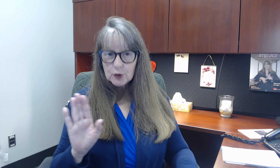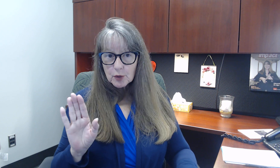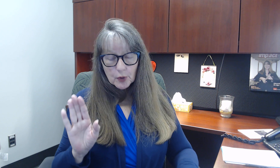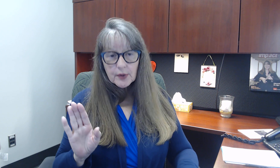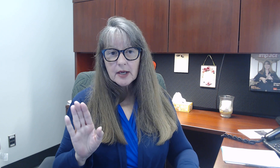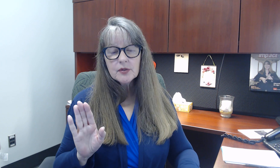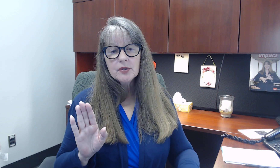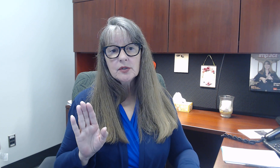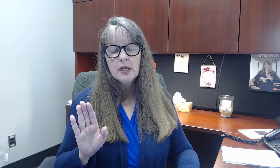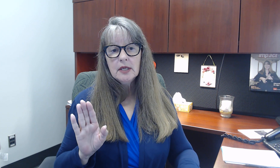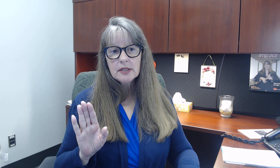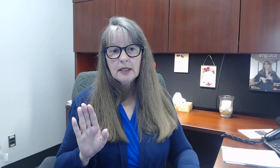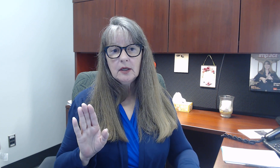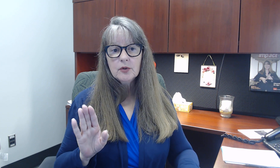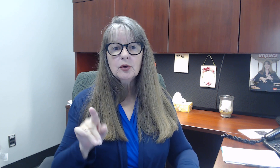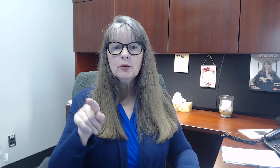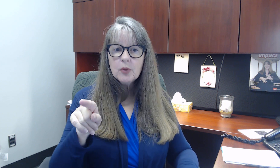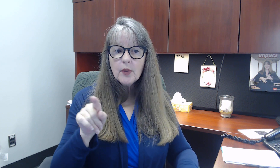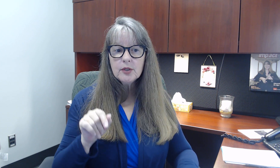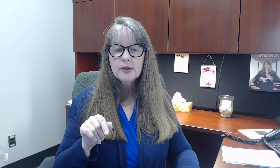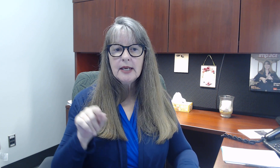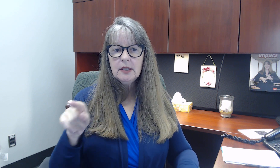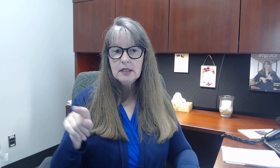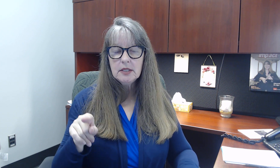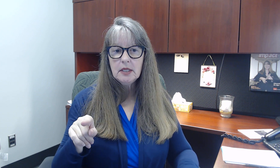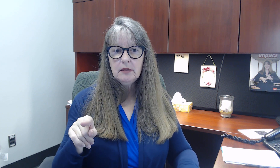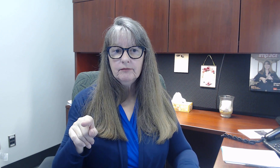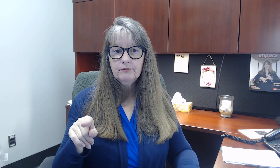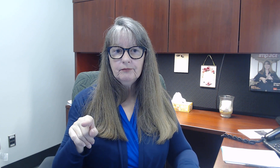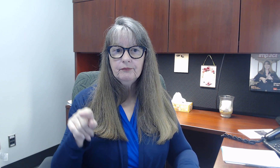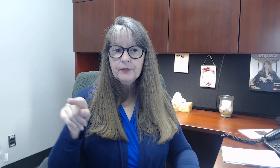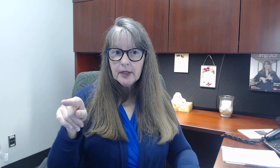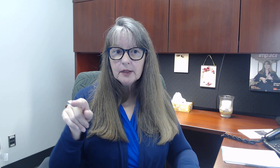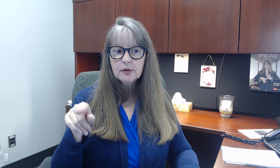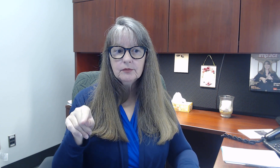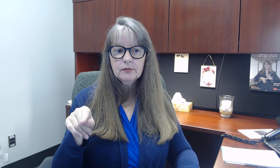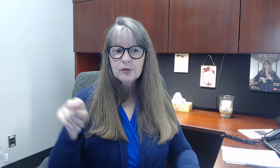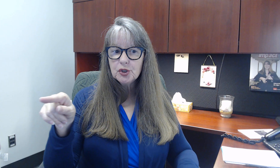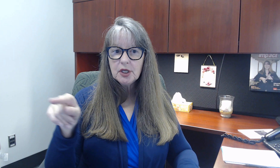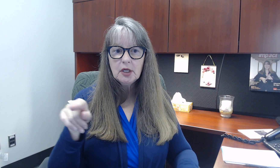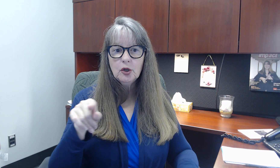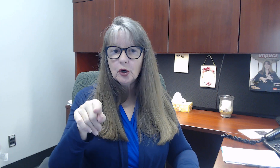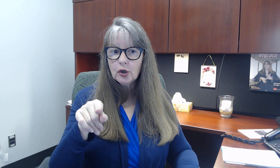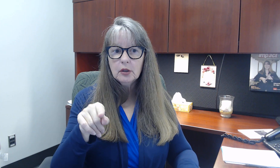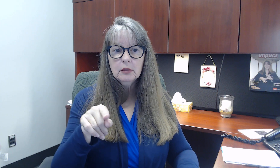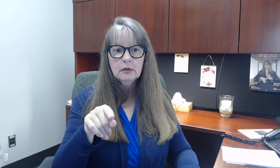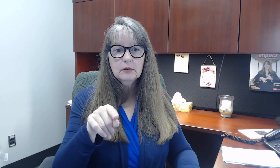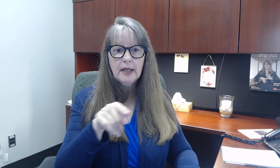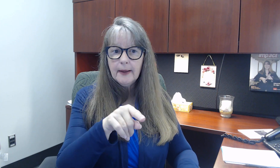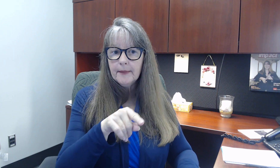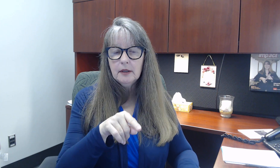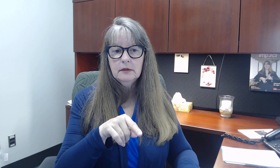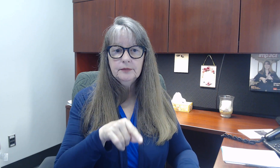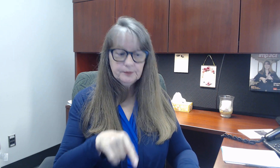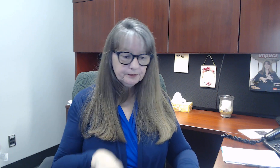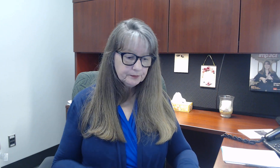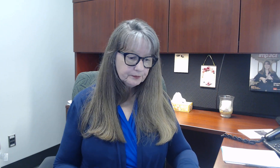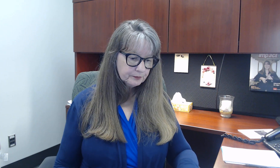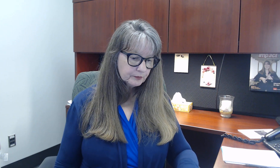no pronouns in sign language, so you point to that entity. It, she, her, him.